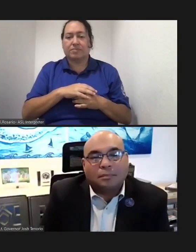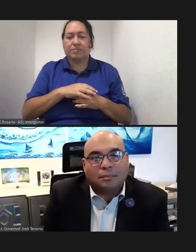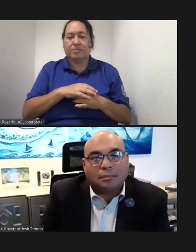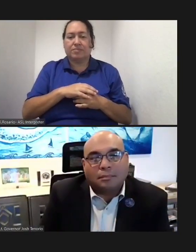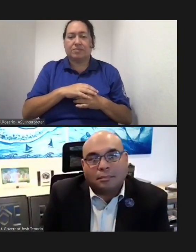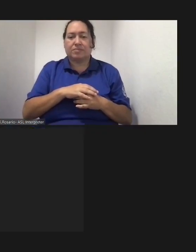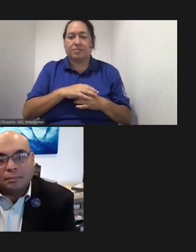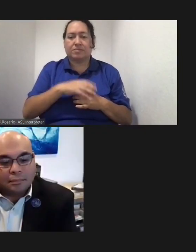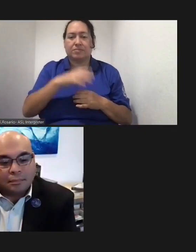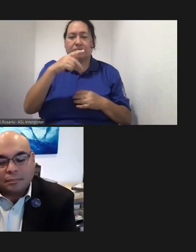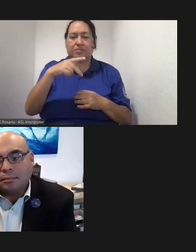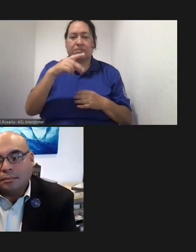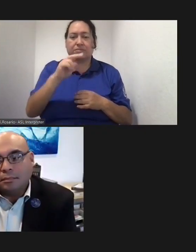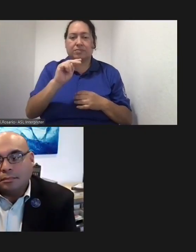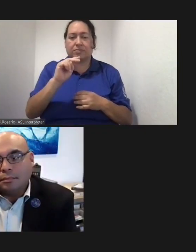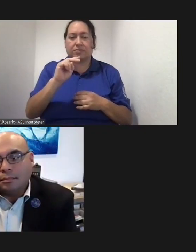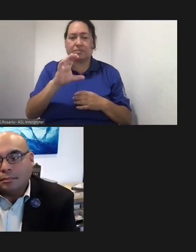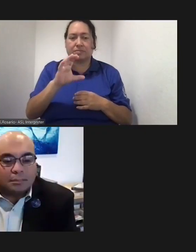PNC, Jerry Partito.